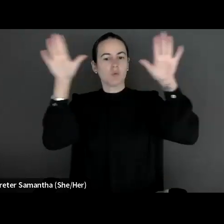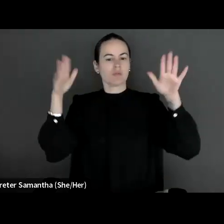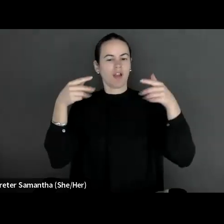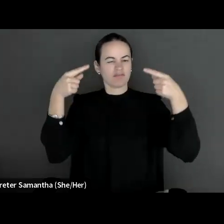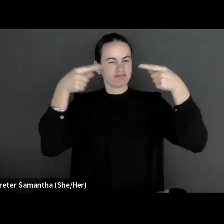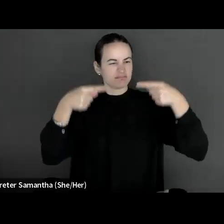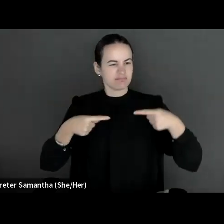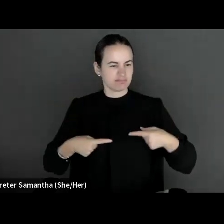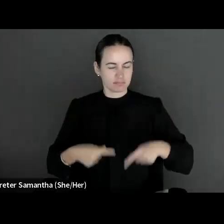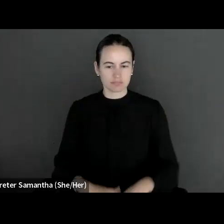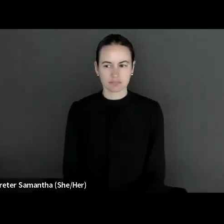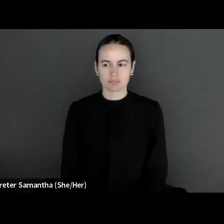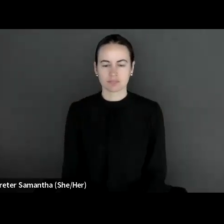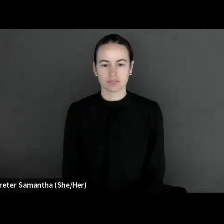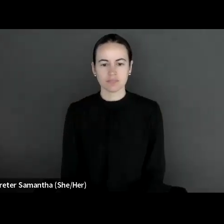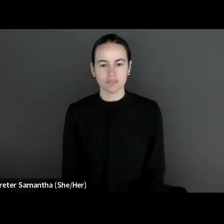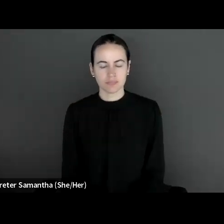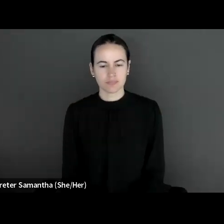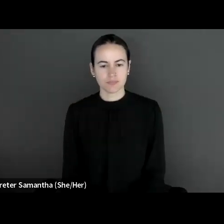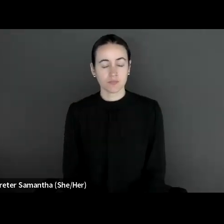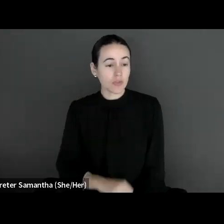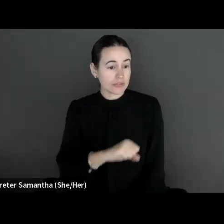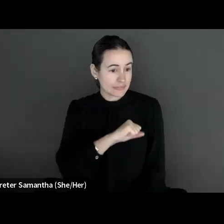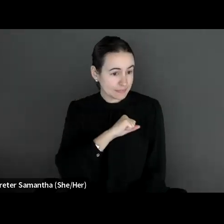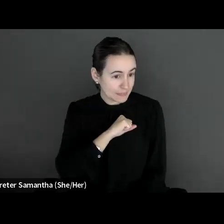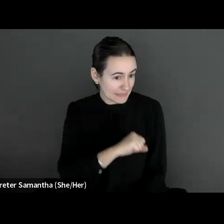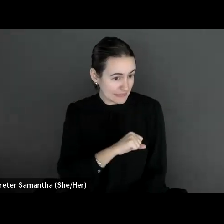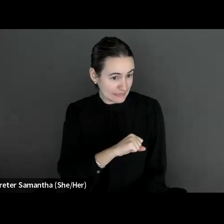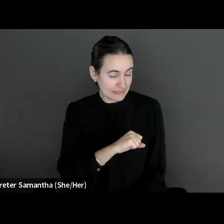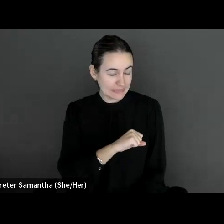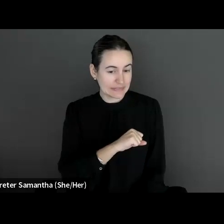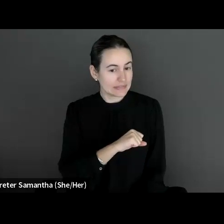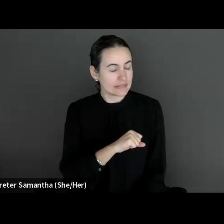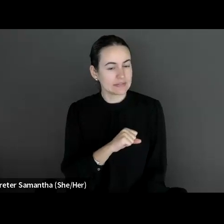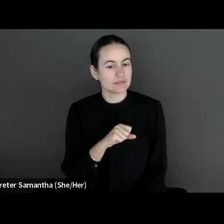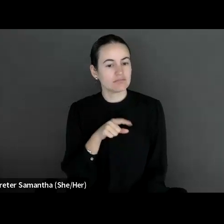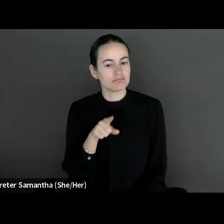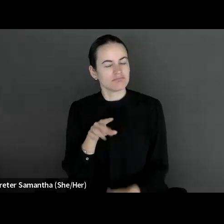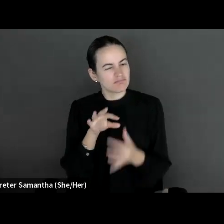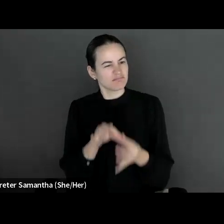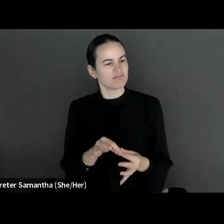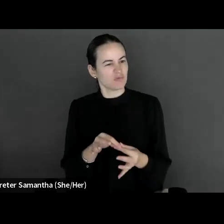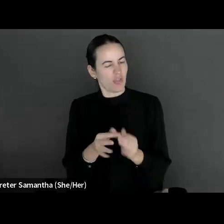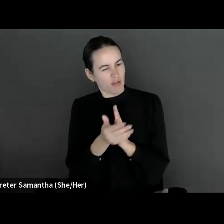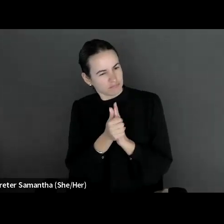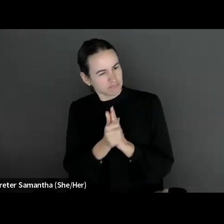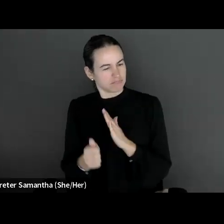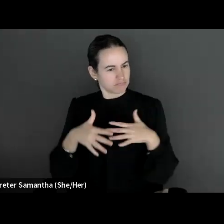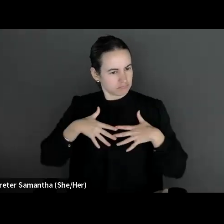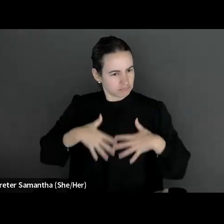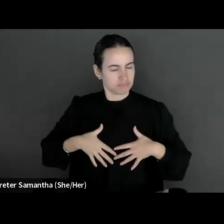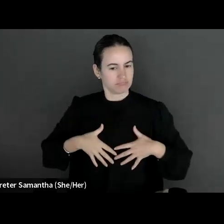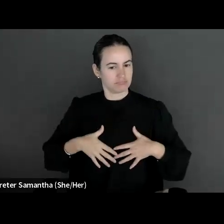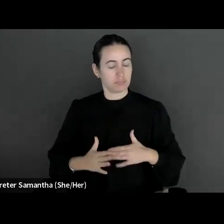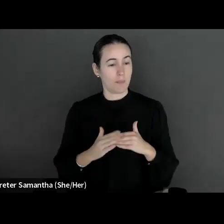So for speed fluency, apparently, we know that this is something to do with fluency. The more proficient